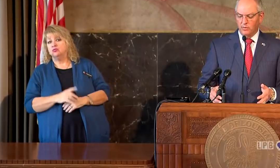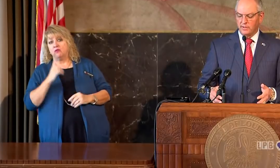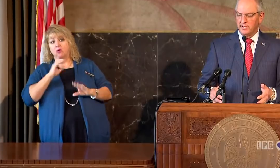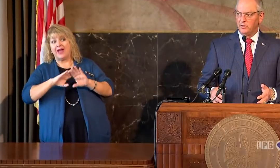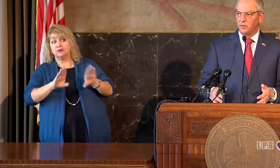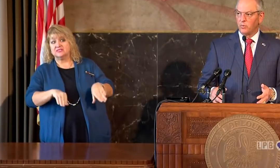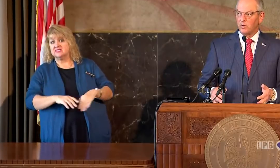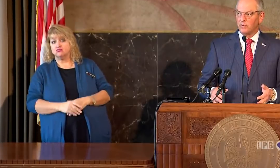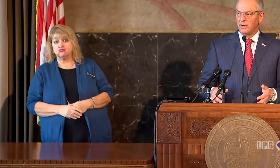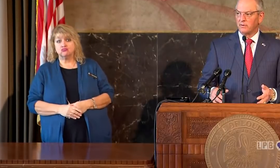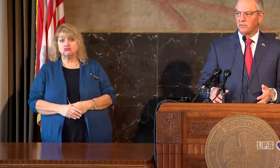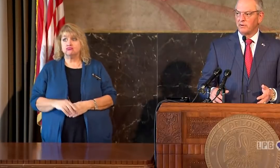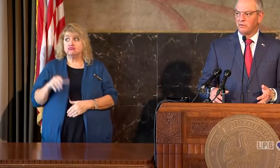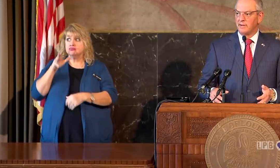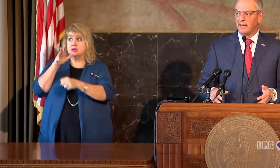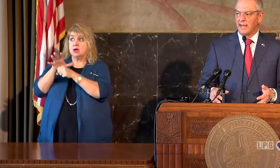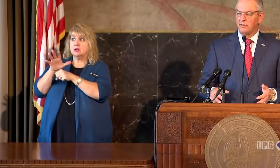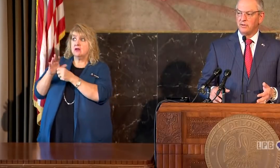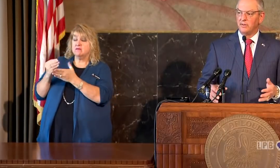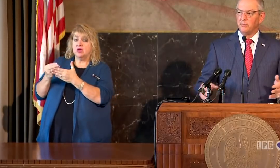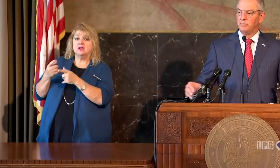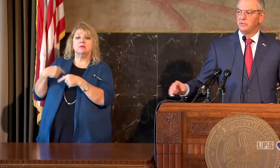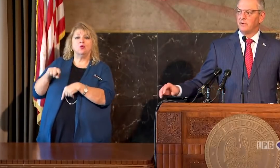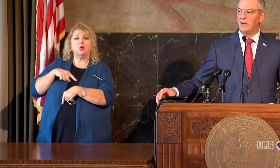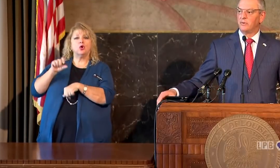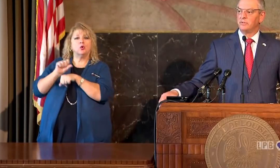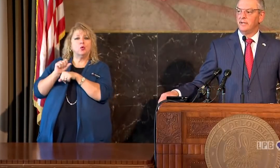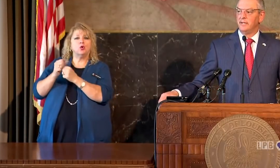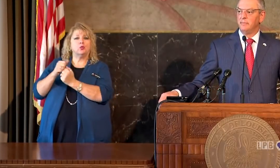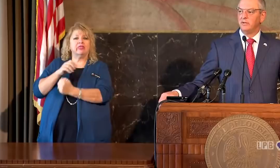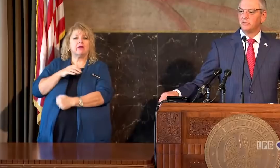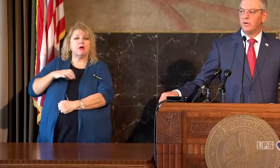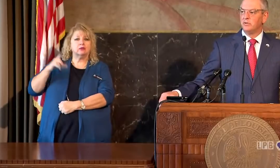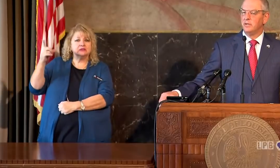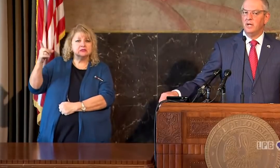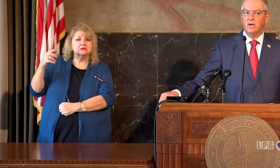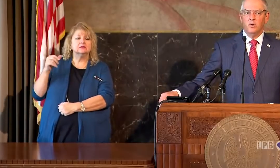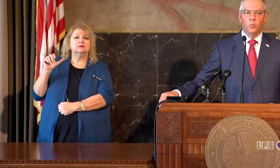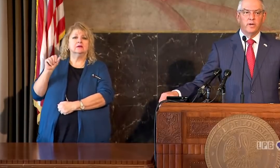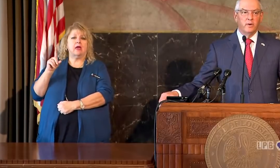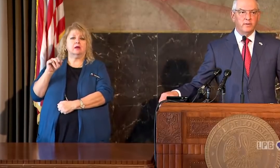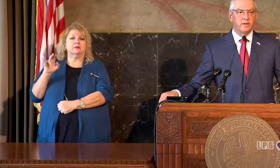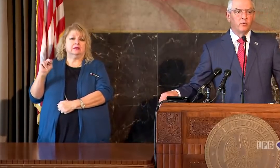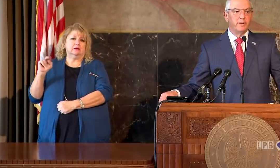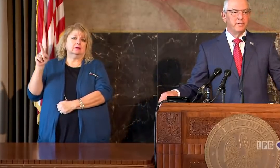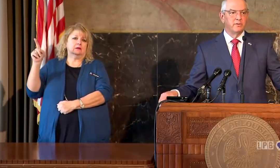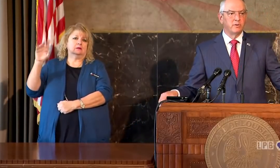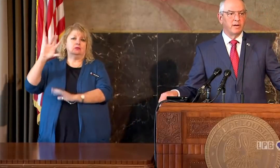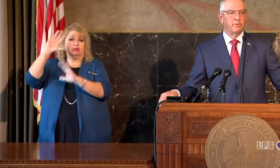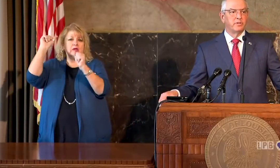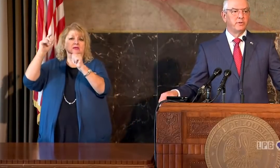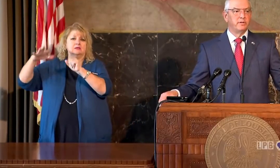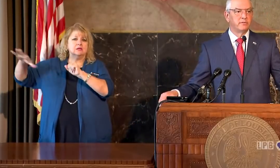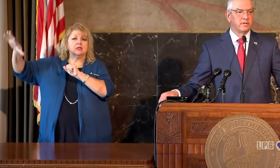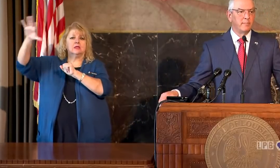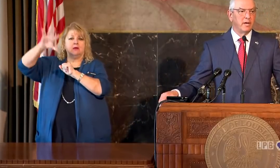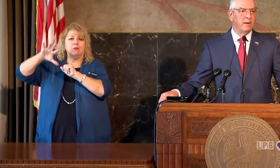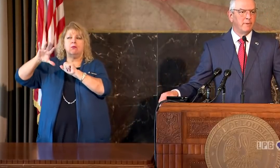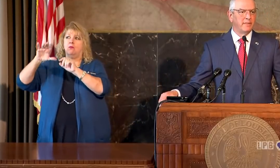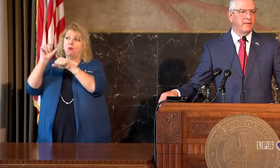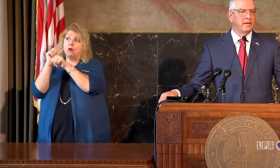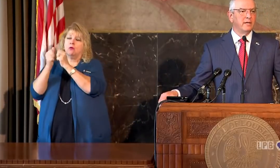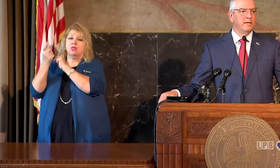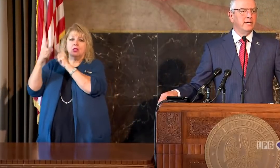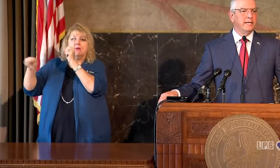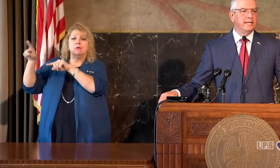And we will continue to work with our congressional delegation, other members of Congress, and the administration. We know that there will be additional opportunities coming